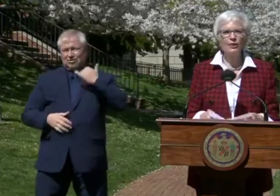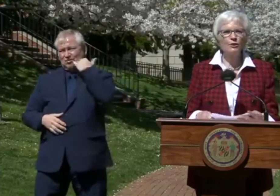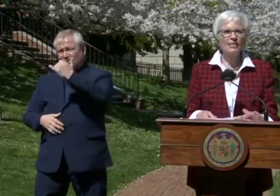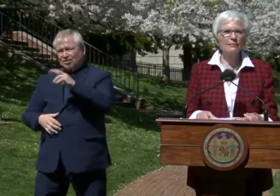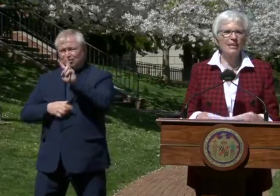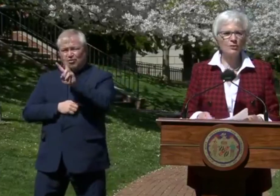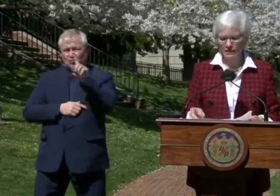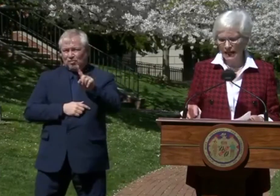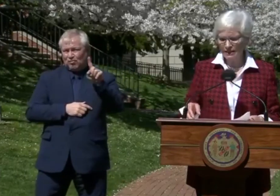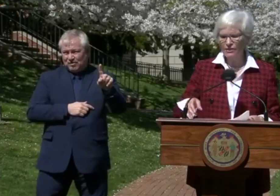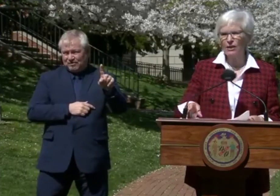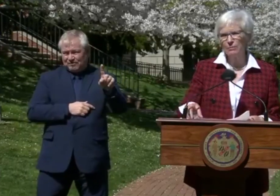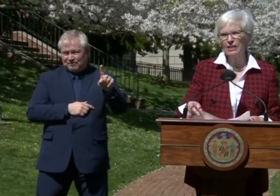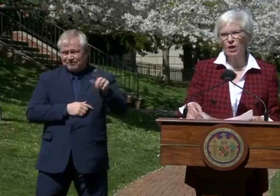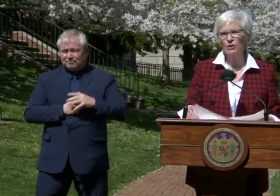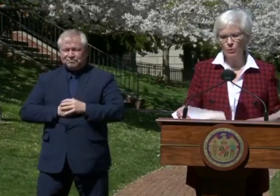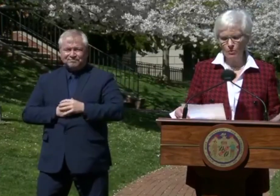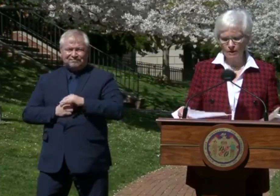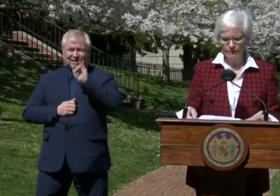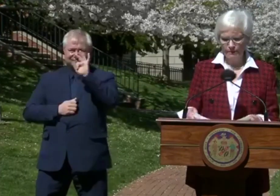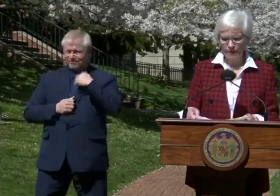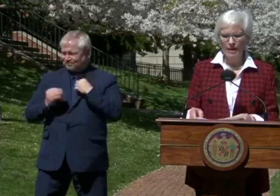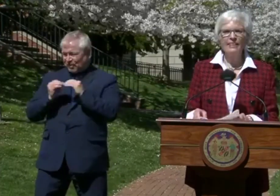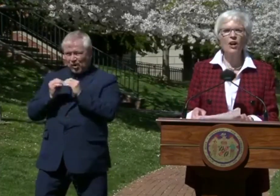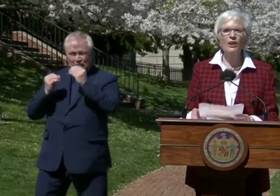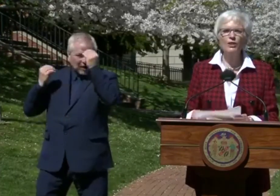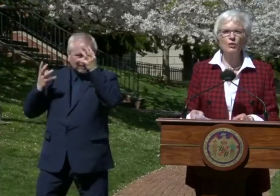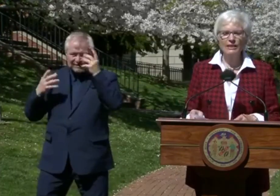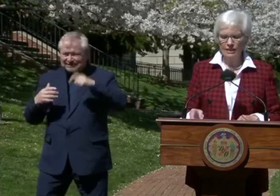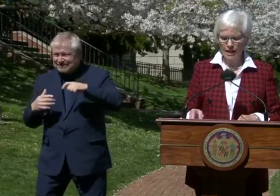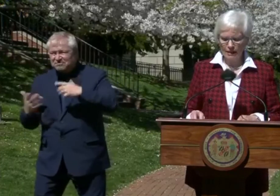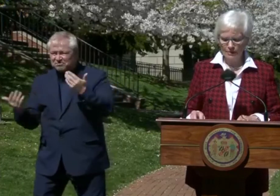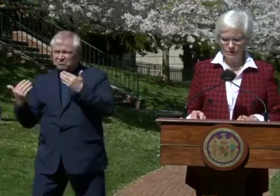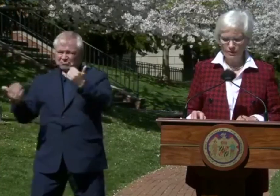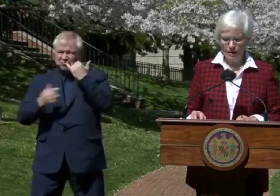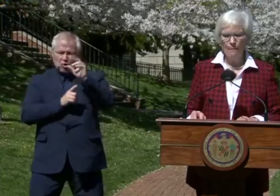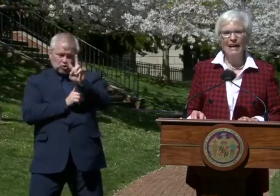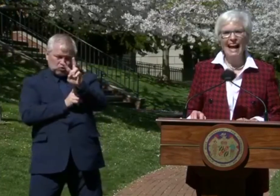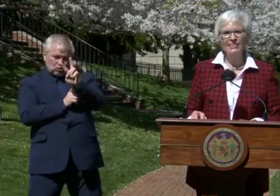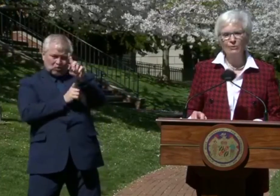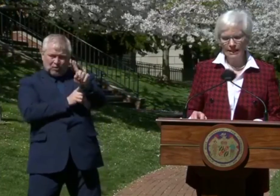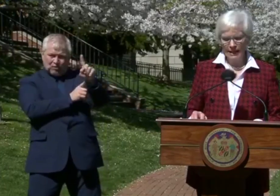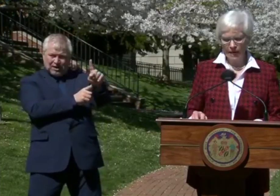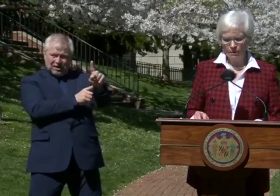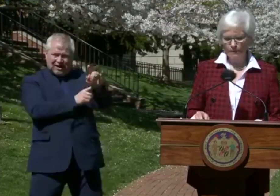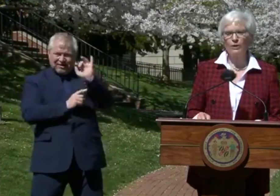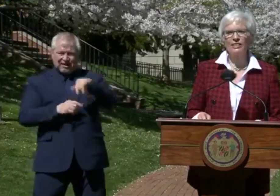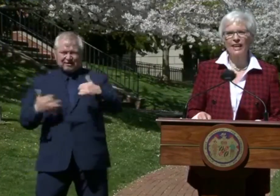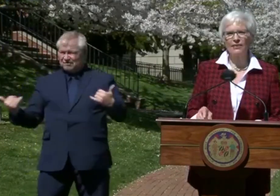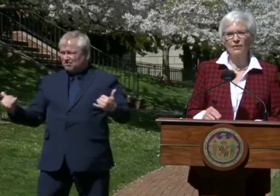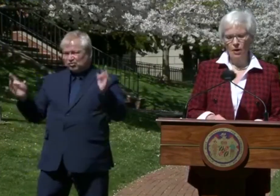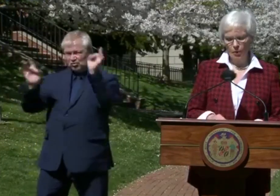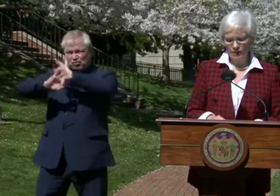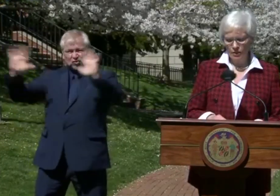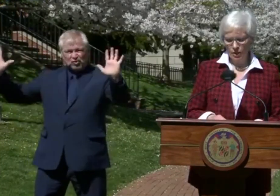feeling that you need some extra guidance, please call 211. These are extraordinary times. By acting right now, by pulling